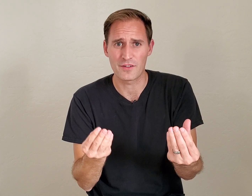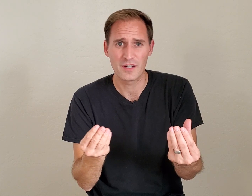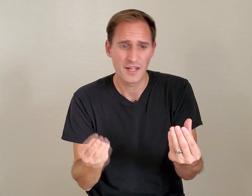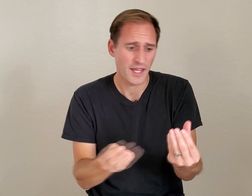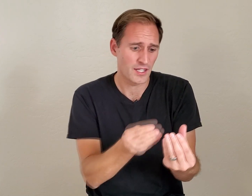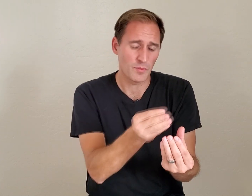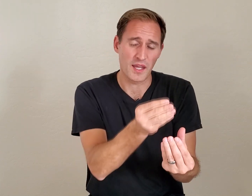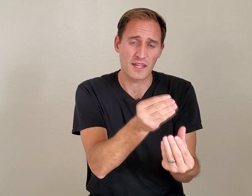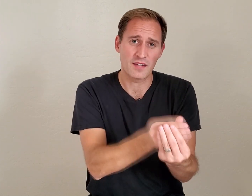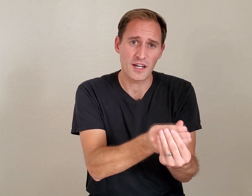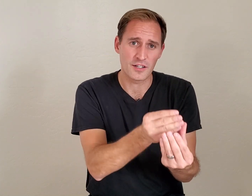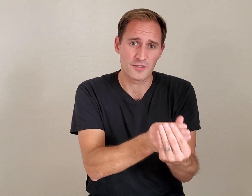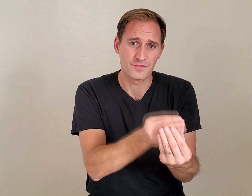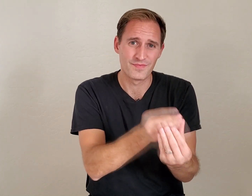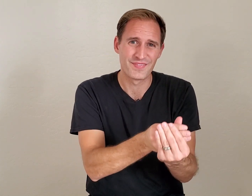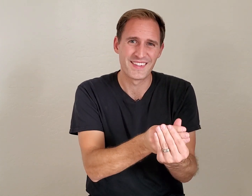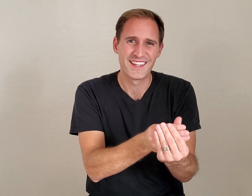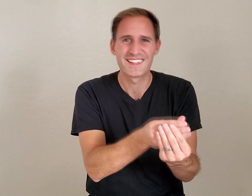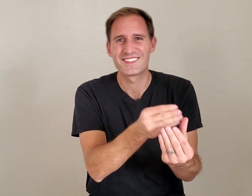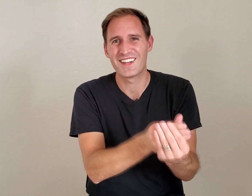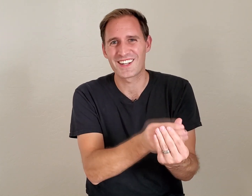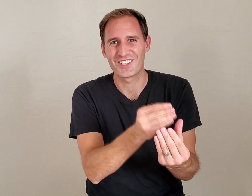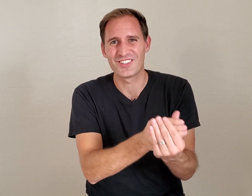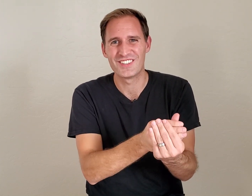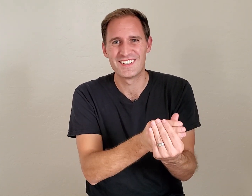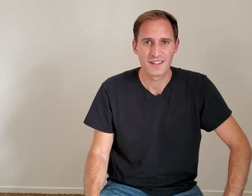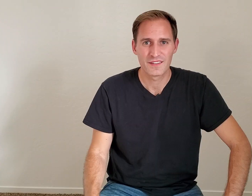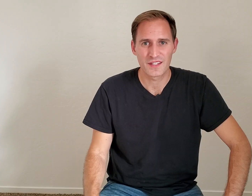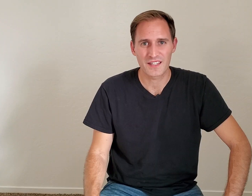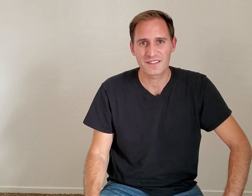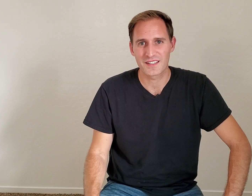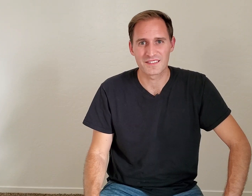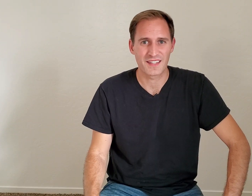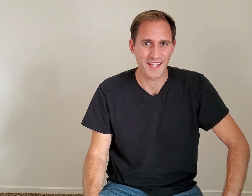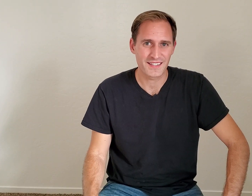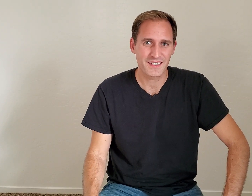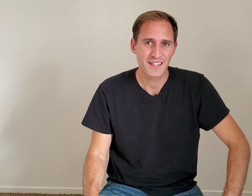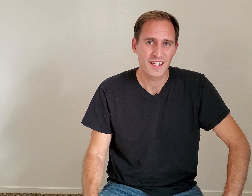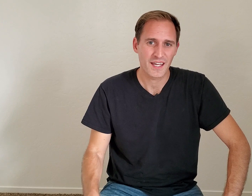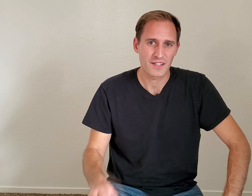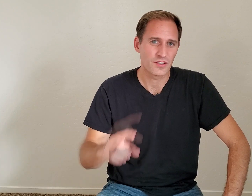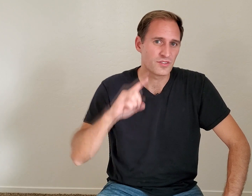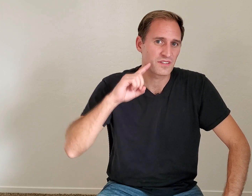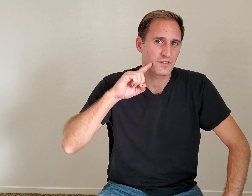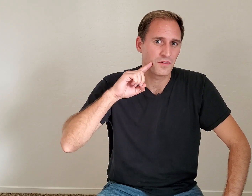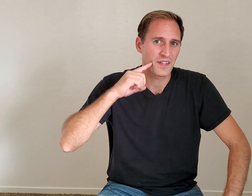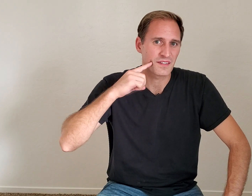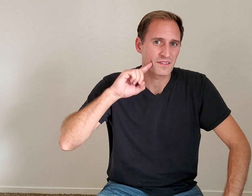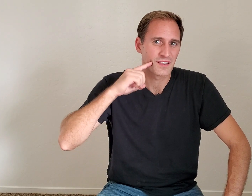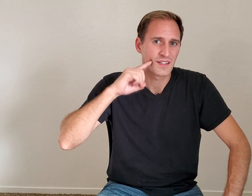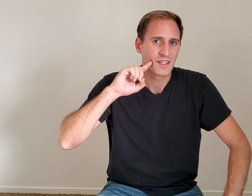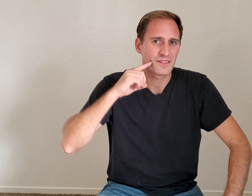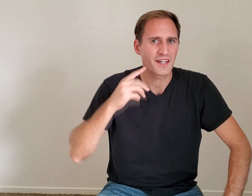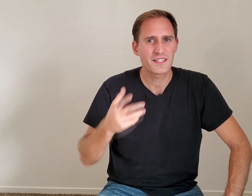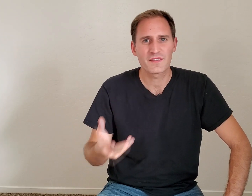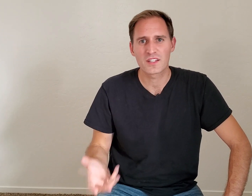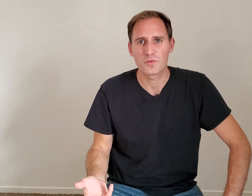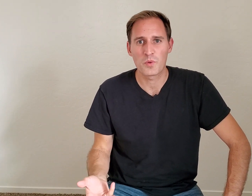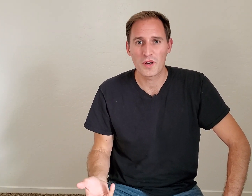other, and you make a taco. Taco. The next sign is candy, and you just do this. It's kind of like you're